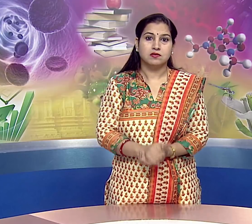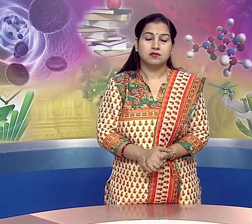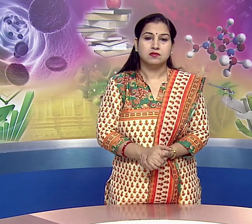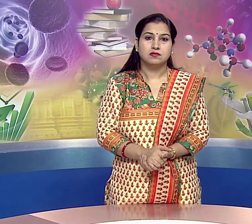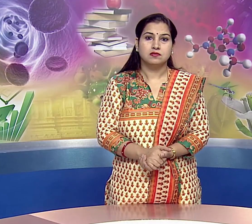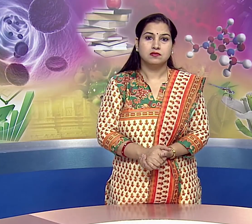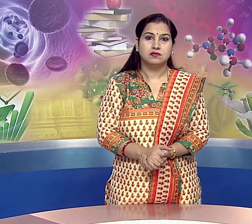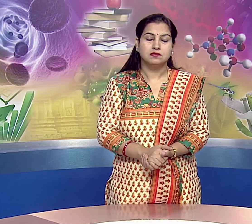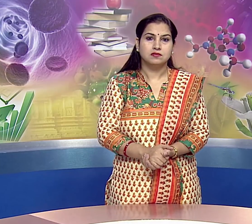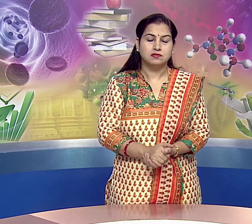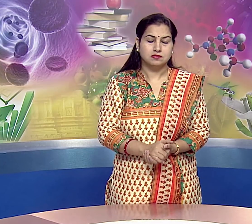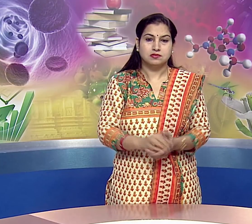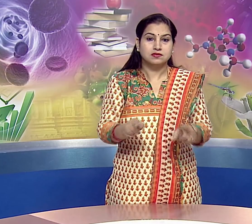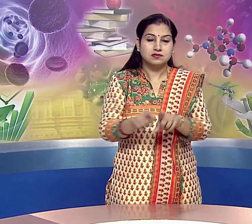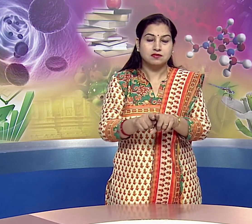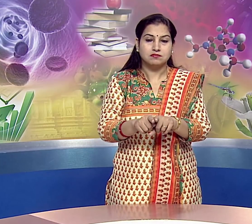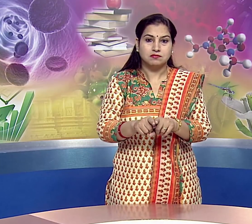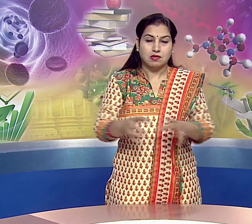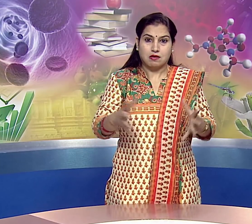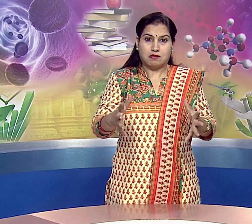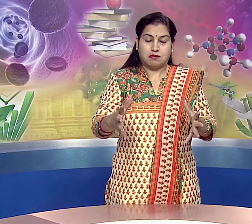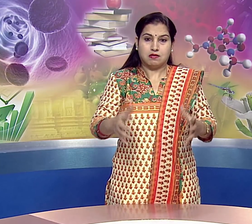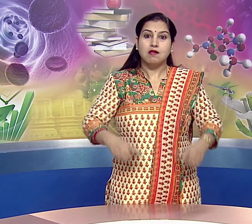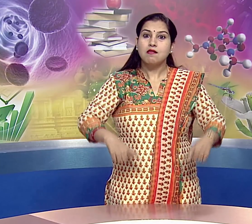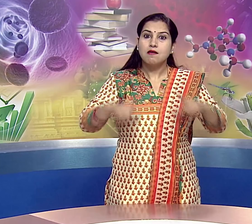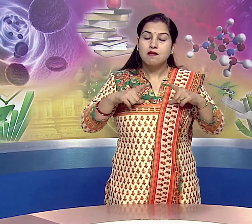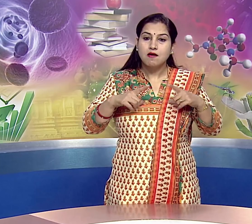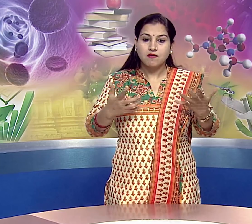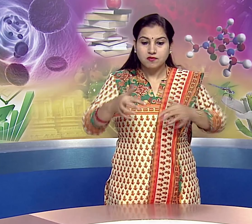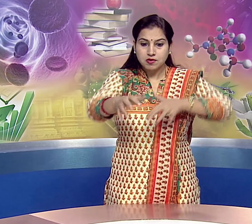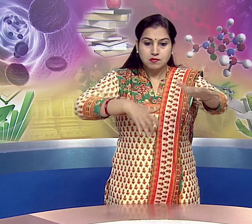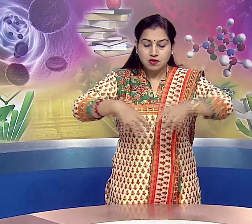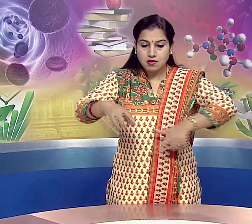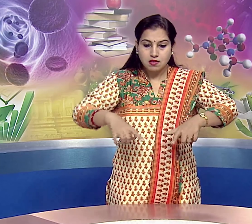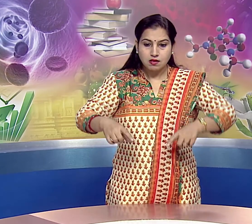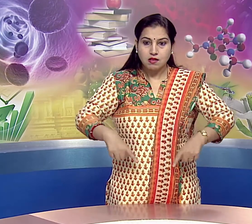literally froze life of the townspeople.